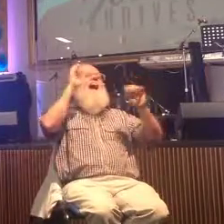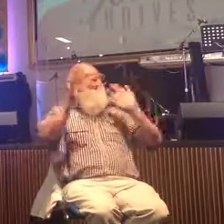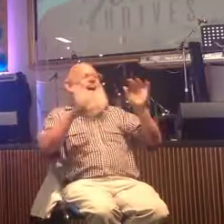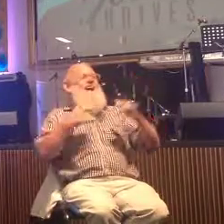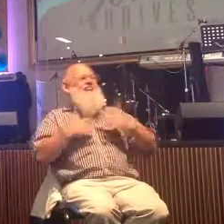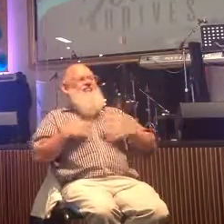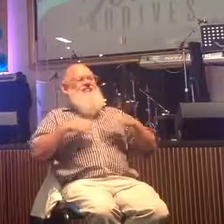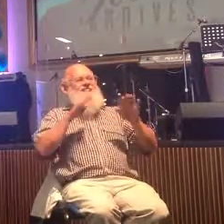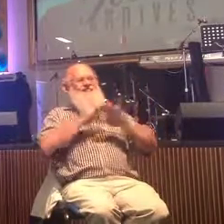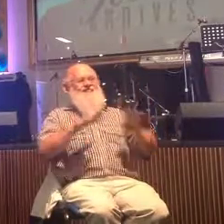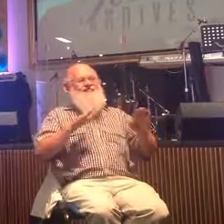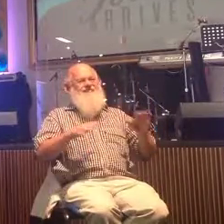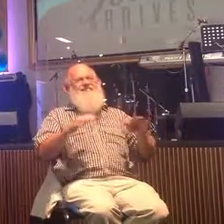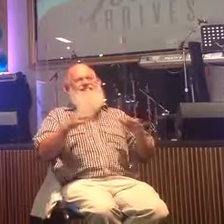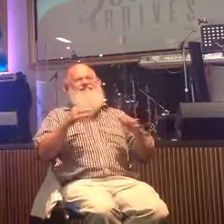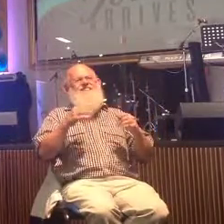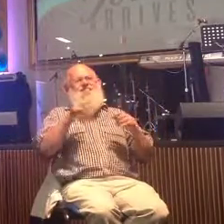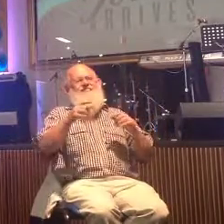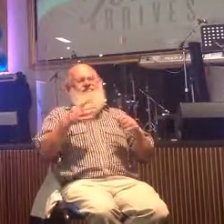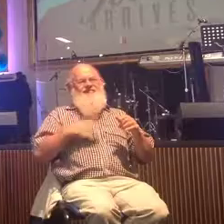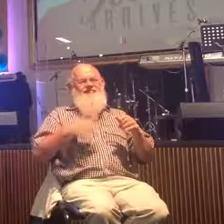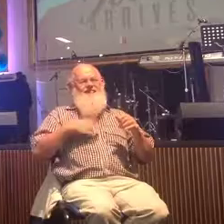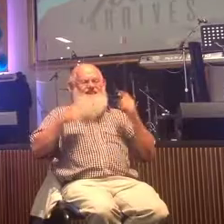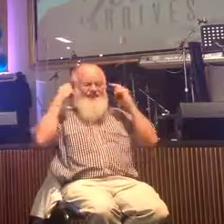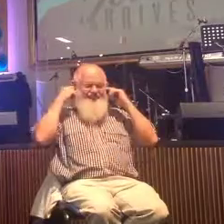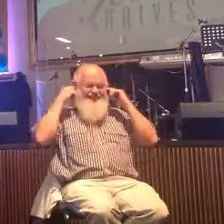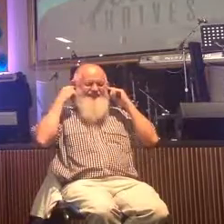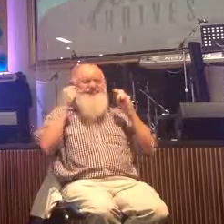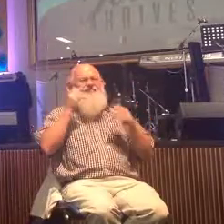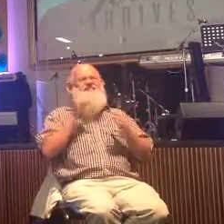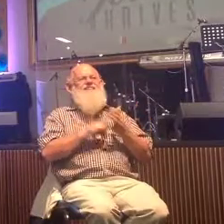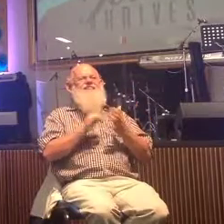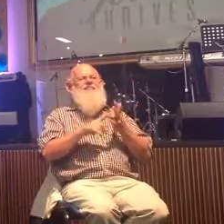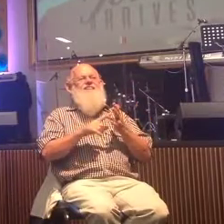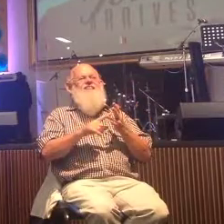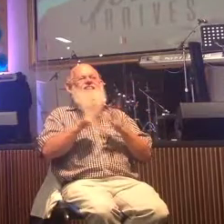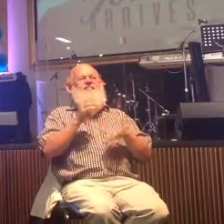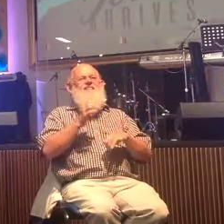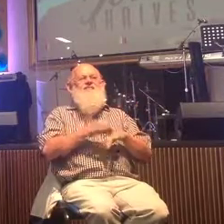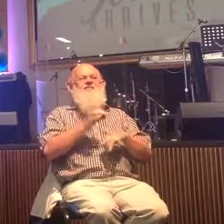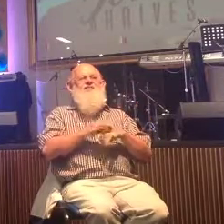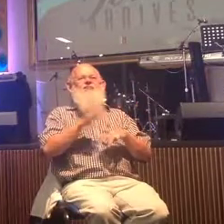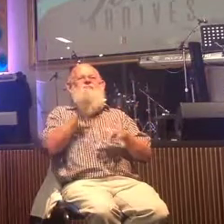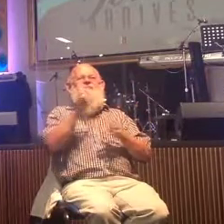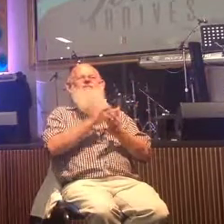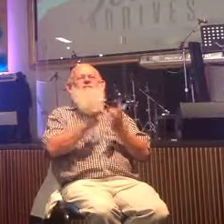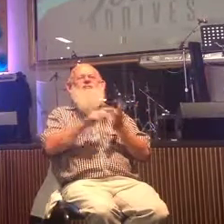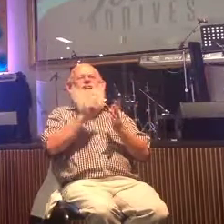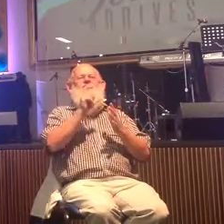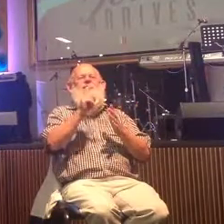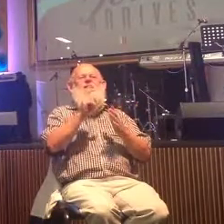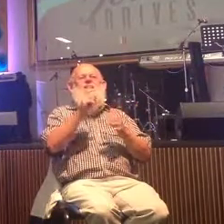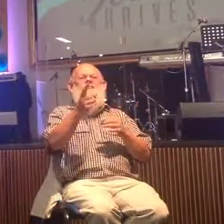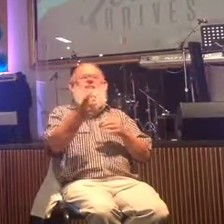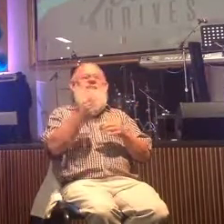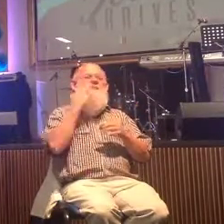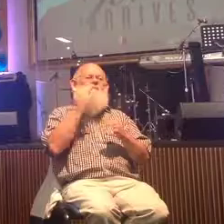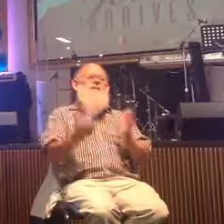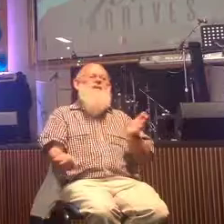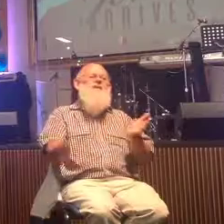excited children you've ever heard in your life. It was, you need earplugs if you were there. And so Dr. Chock would come out, and that moment